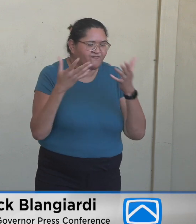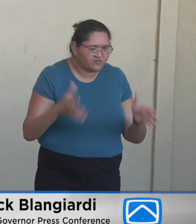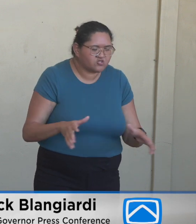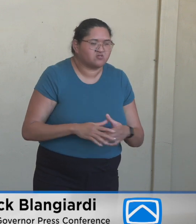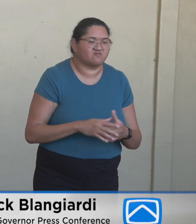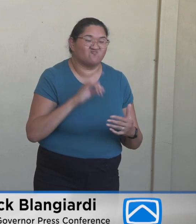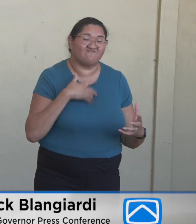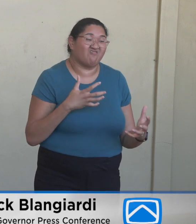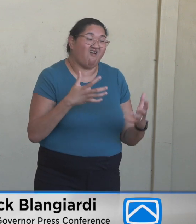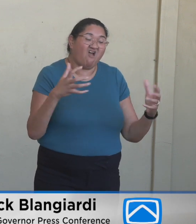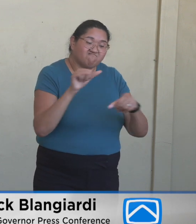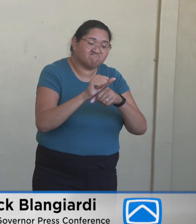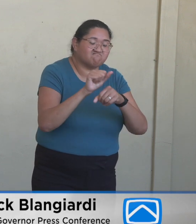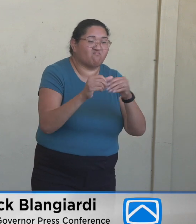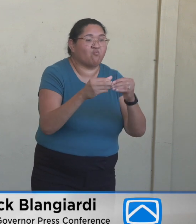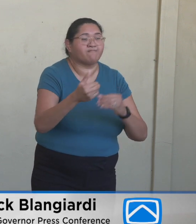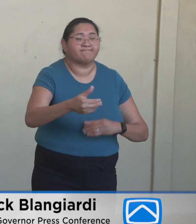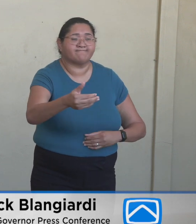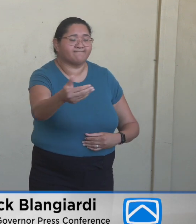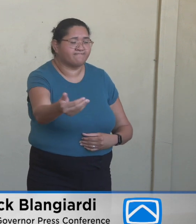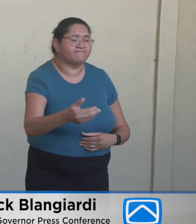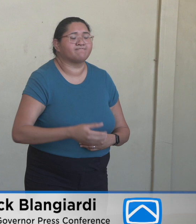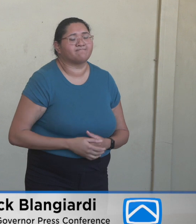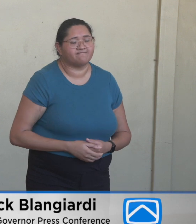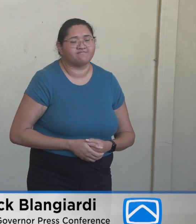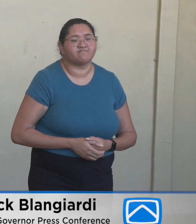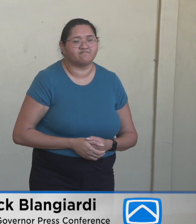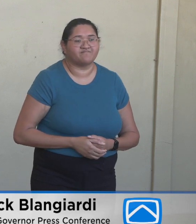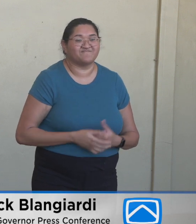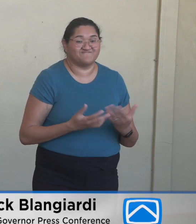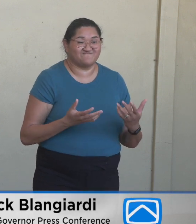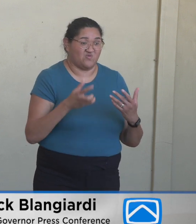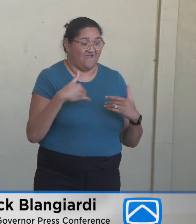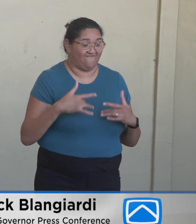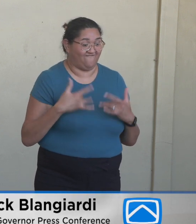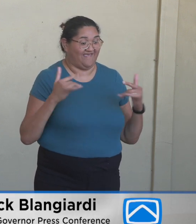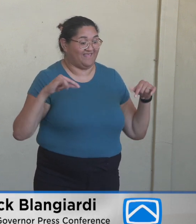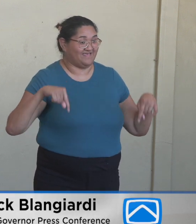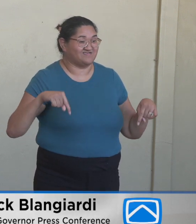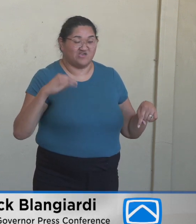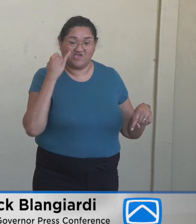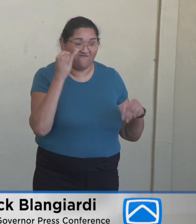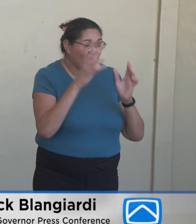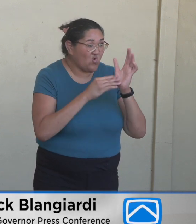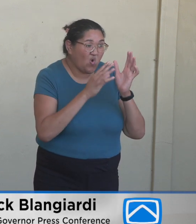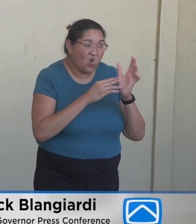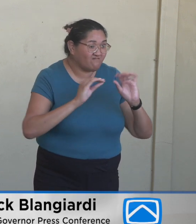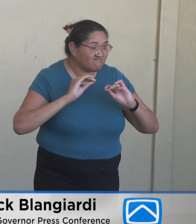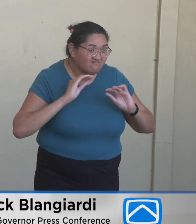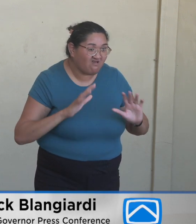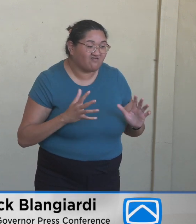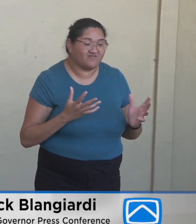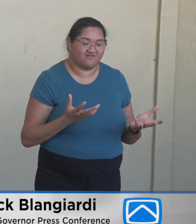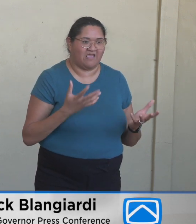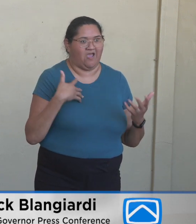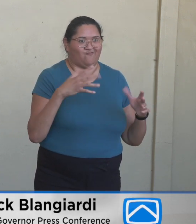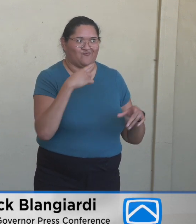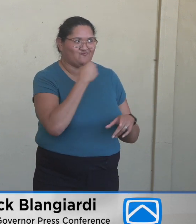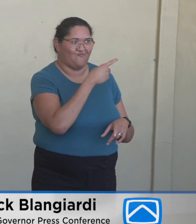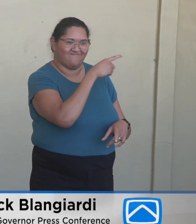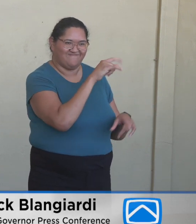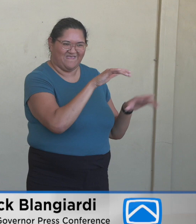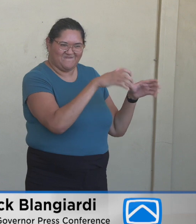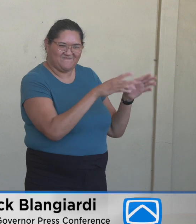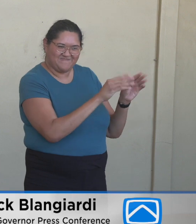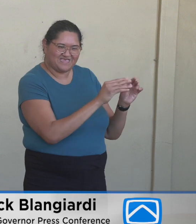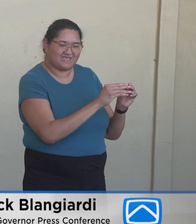there's still a lot more work to do. So you have an event like this, if you don't learn from it, as I told everybody in that room that